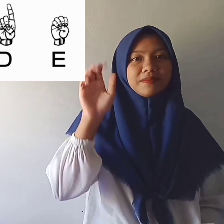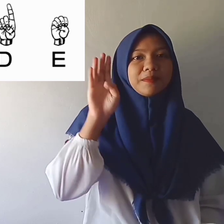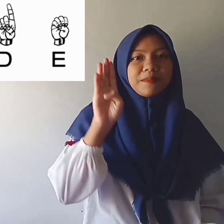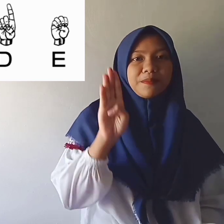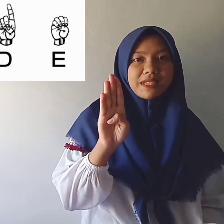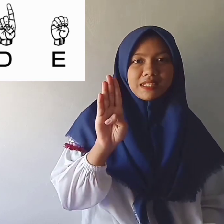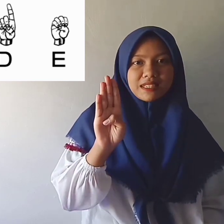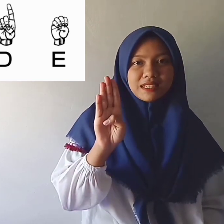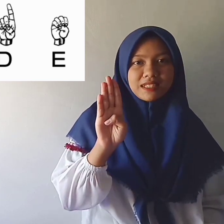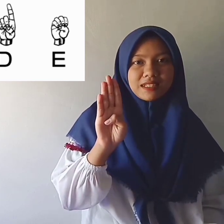B,